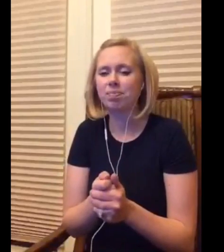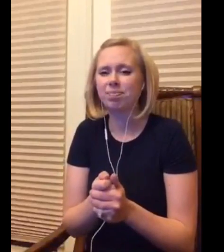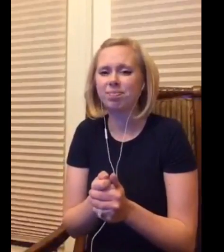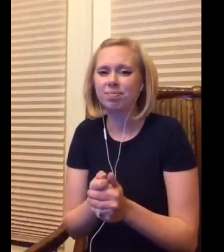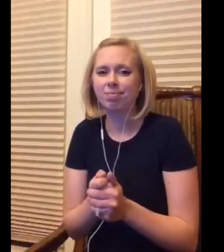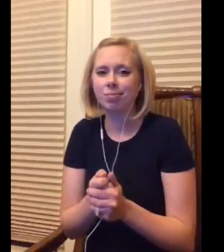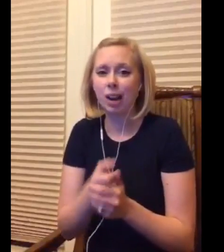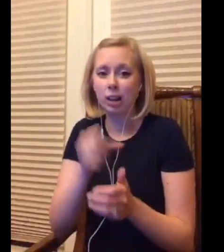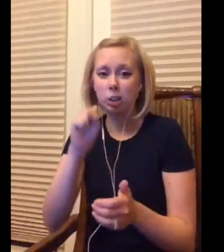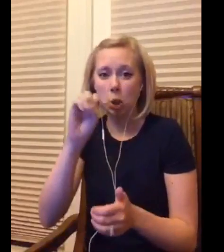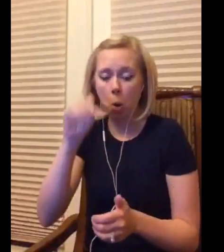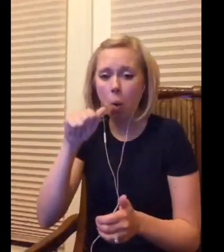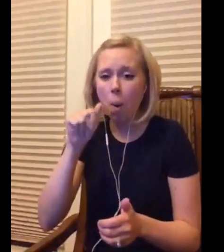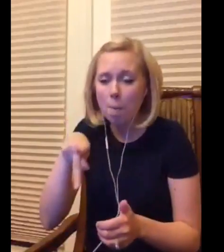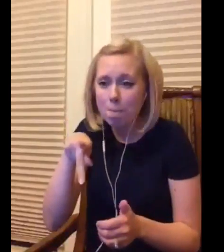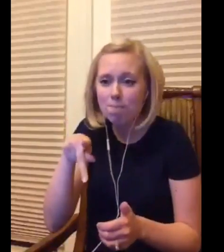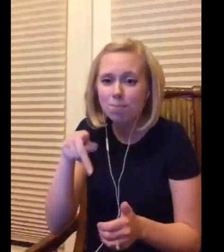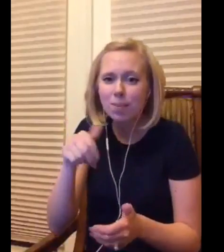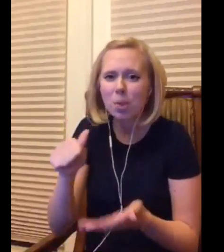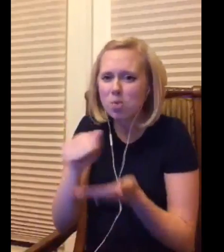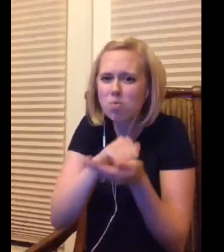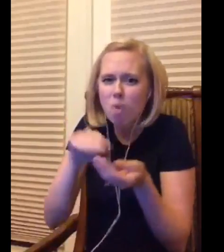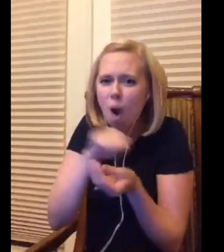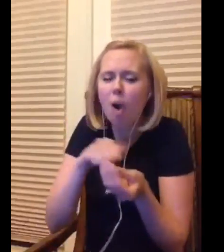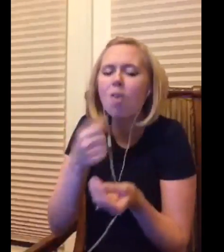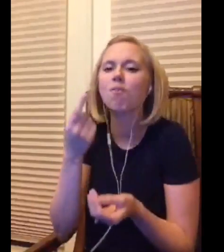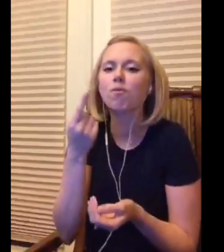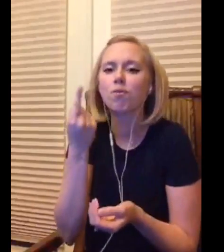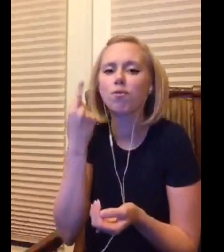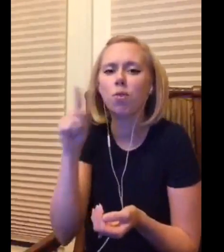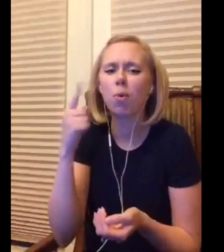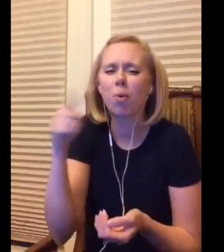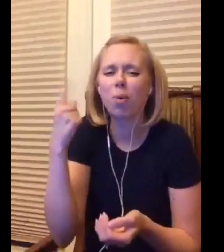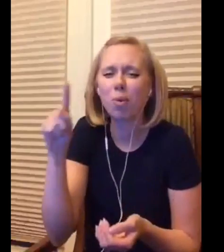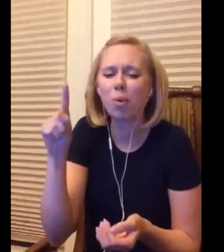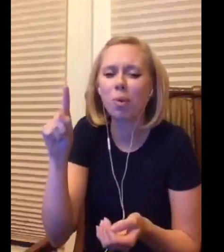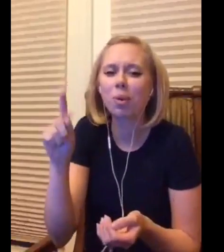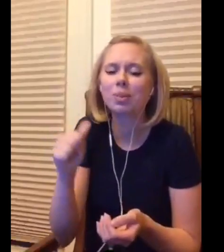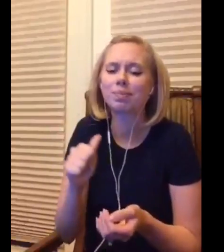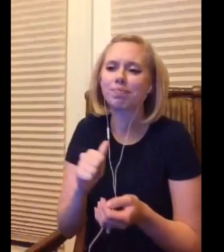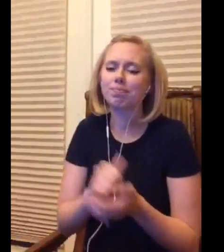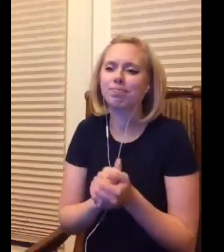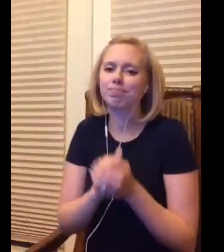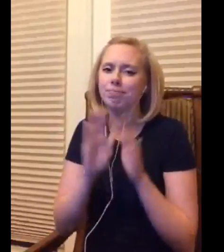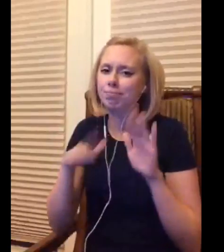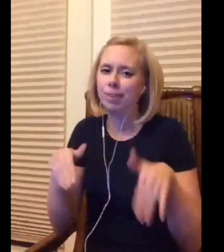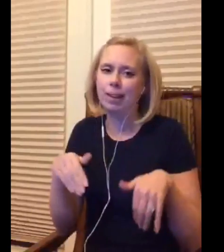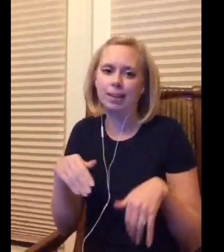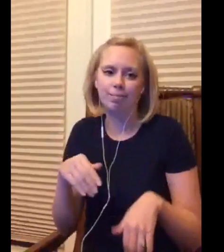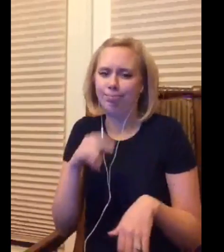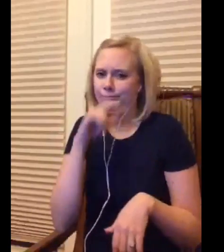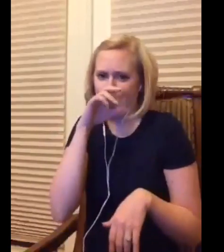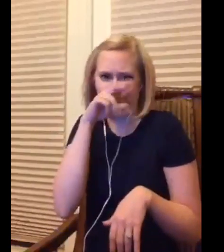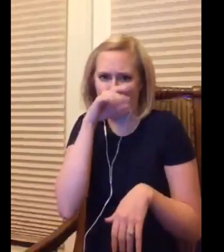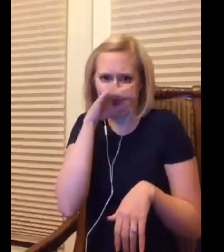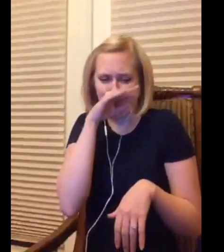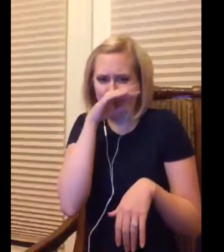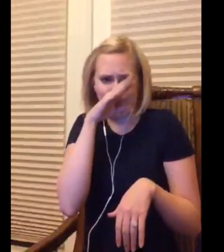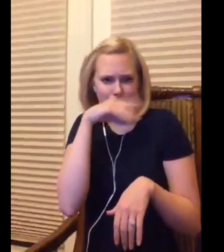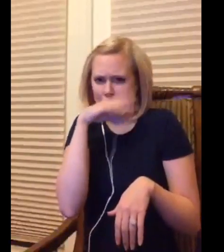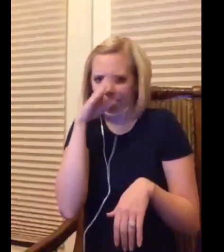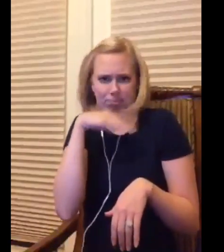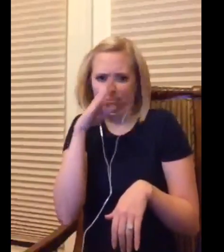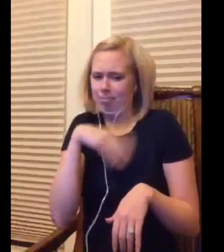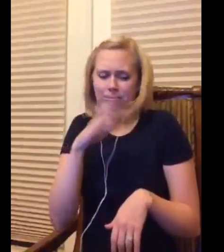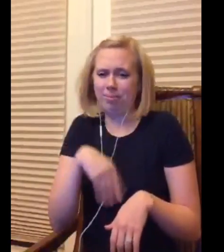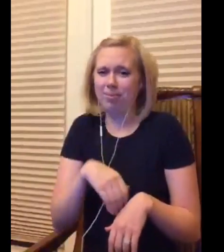retired, I watched some of those same kids come through and say to her, you know, Miss Walker, you made a difference in my life. You